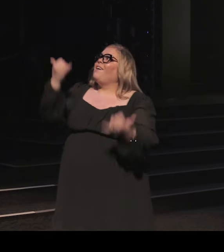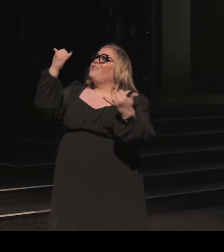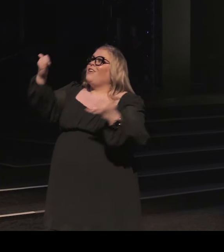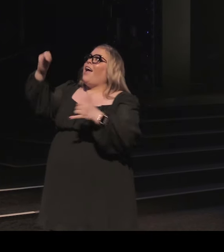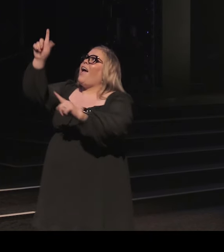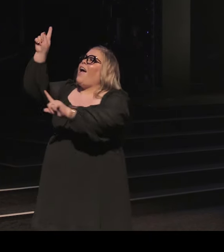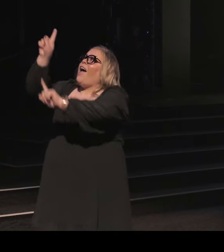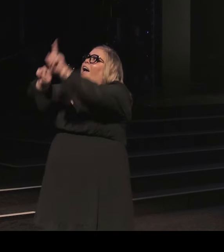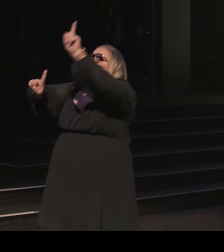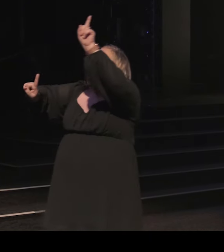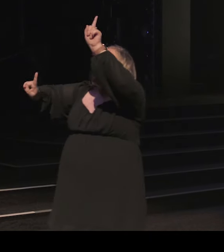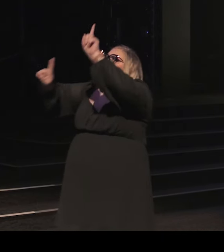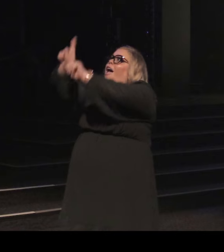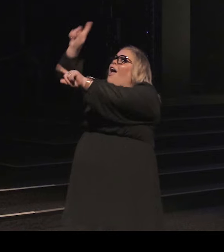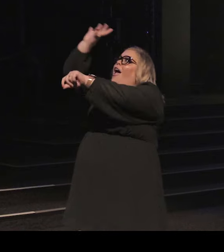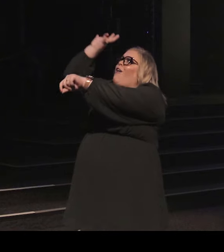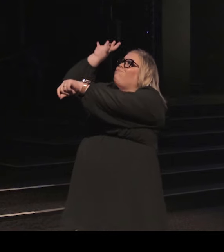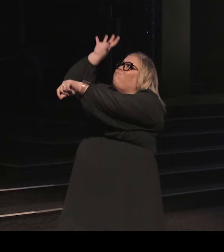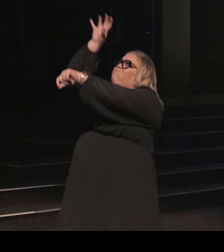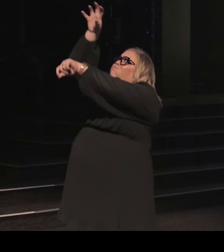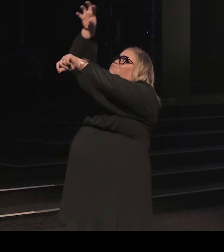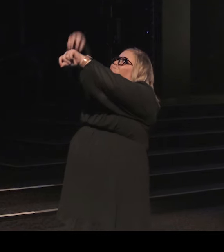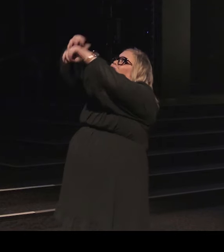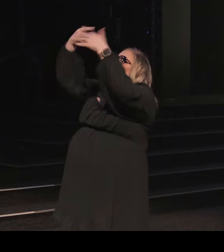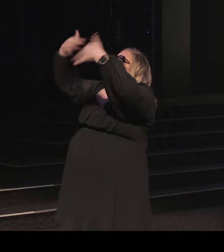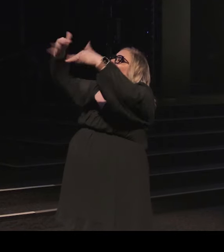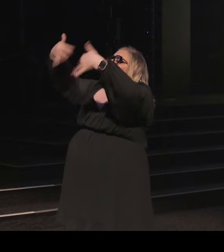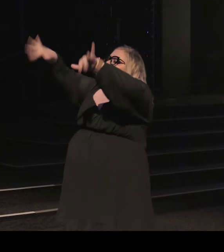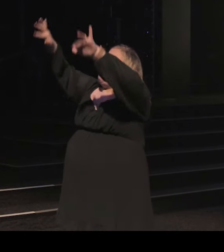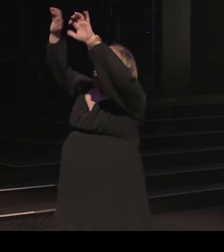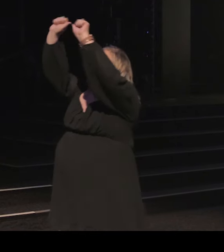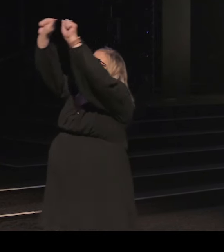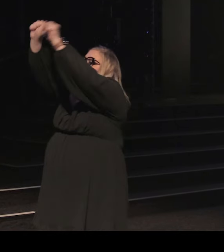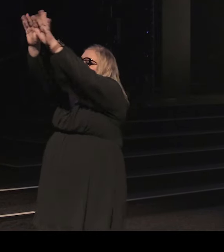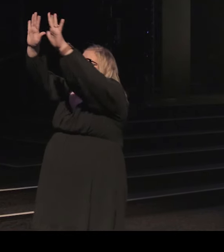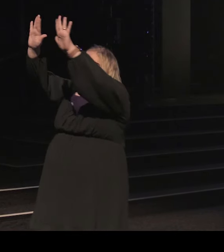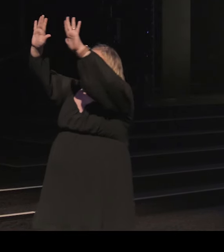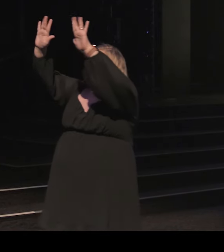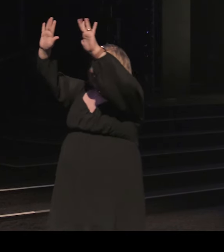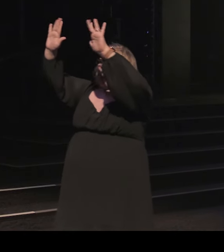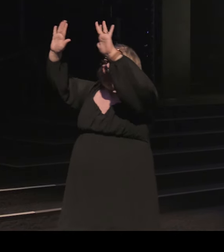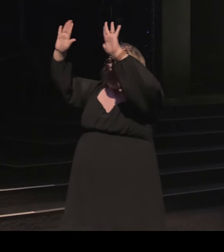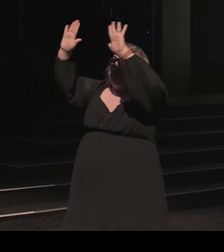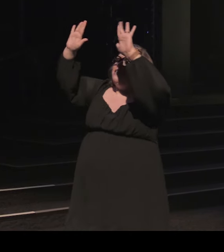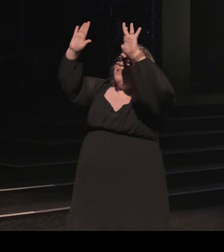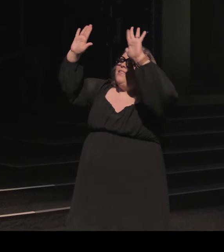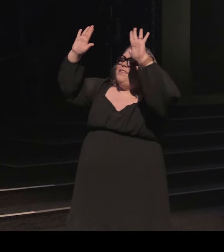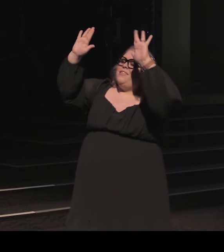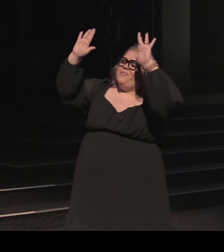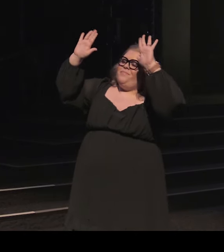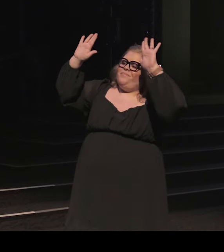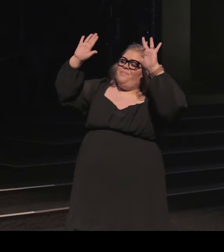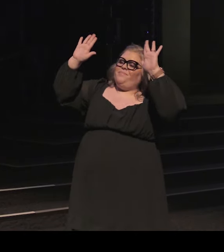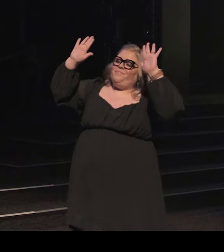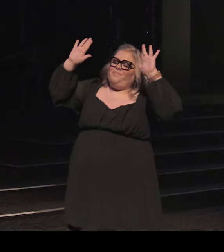Hang a shining star upon the highest bough.